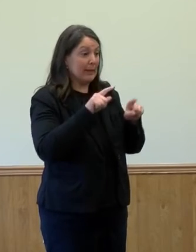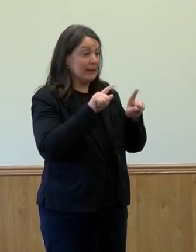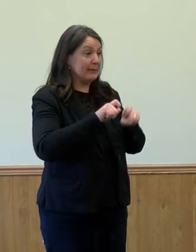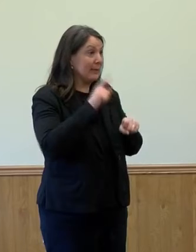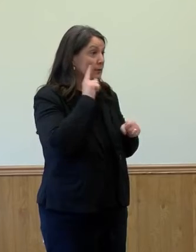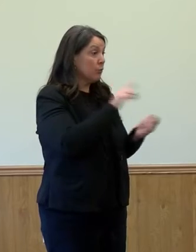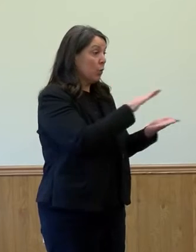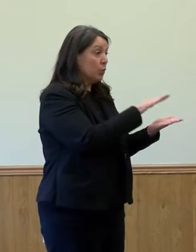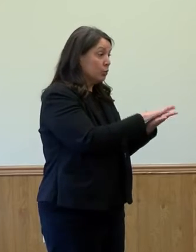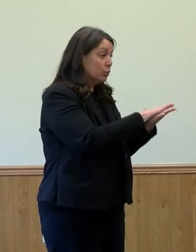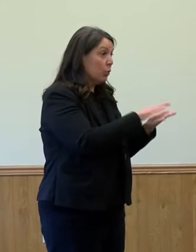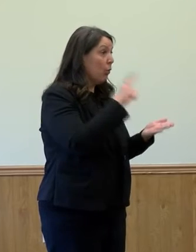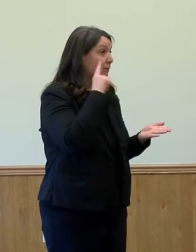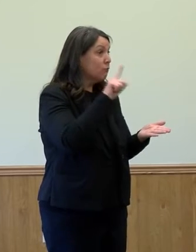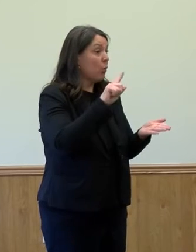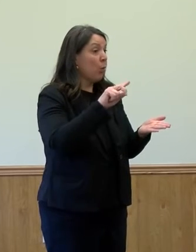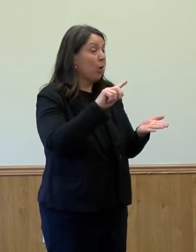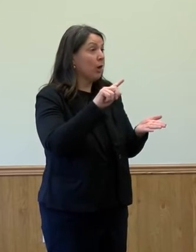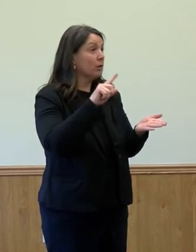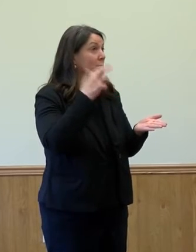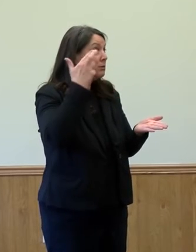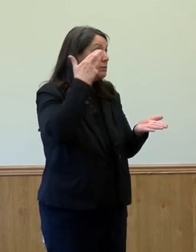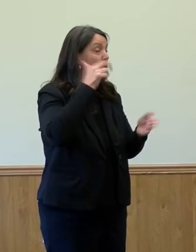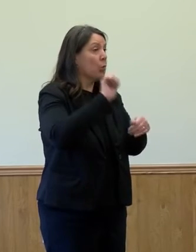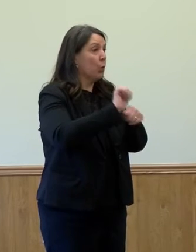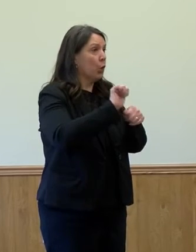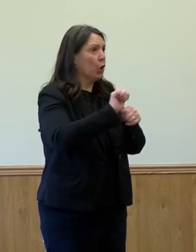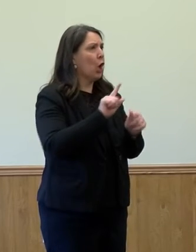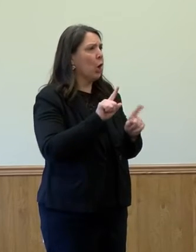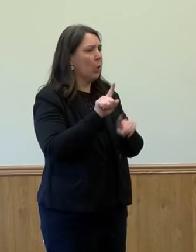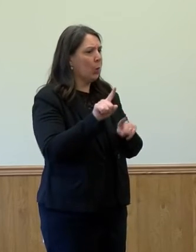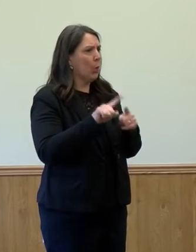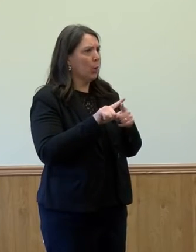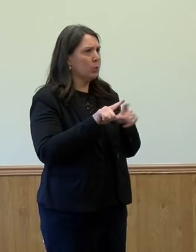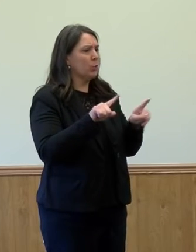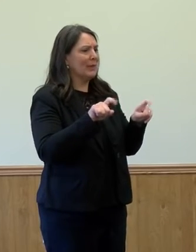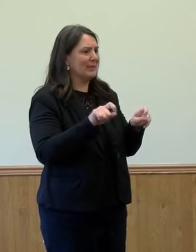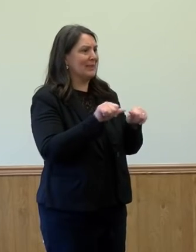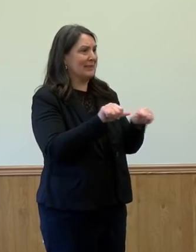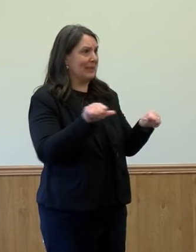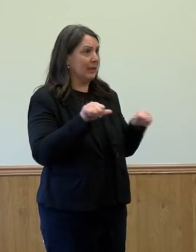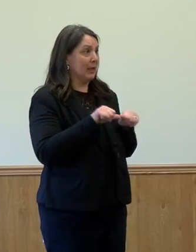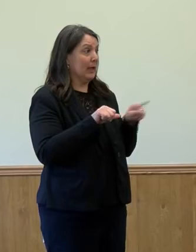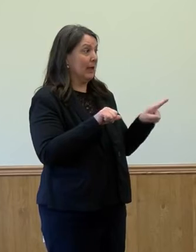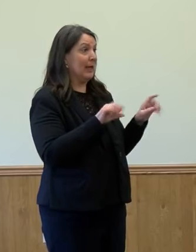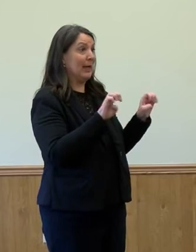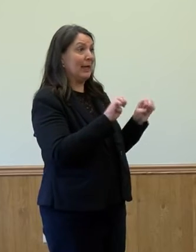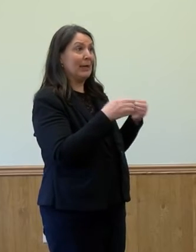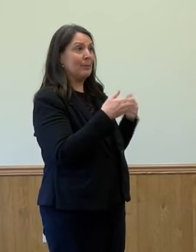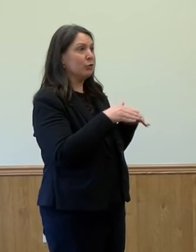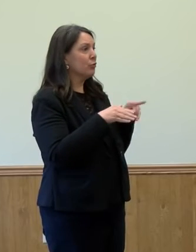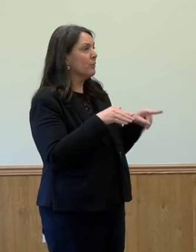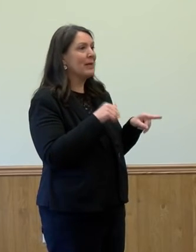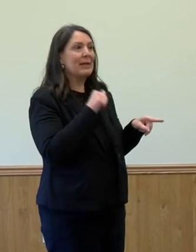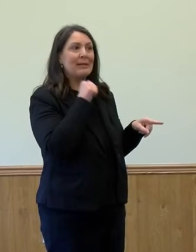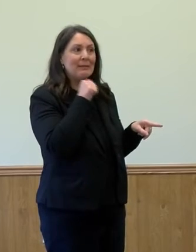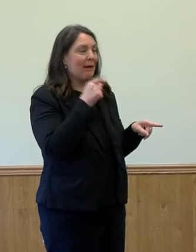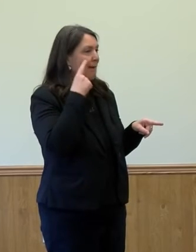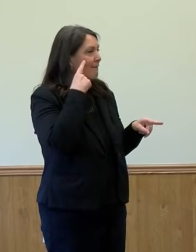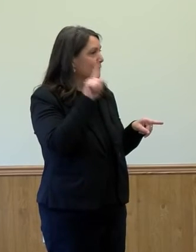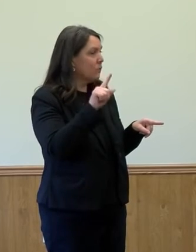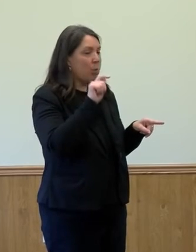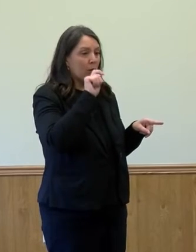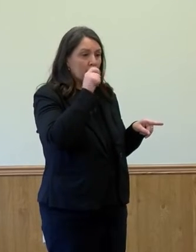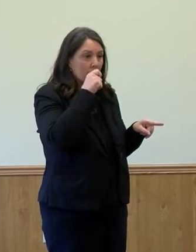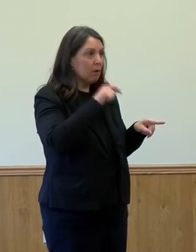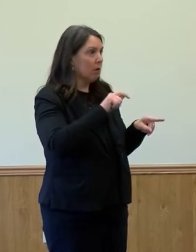for work purposes need to go to a designated testing site. Again, our emergency departments are not primary locations